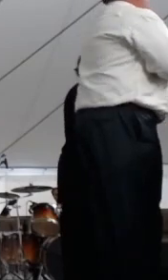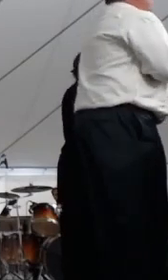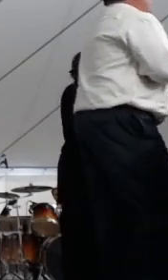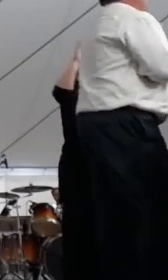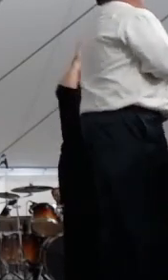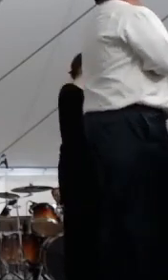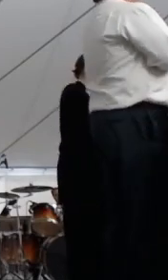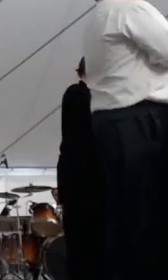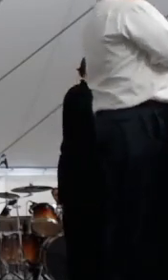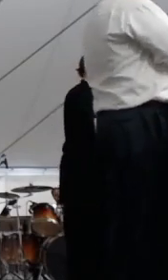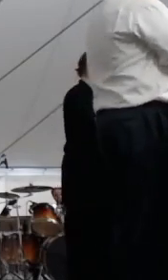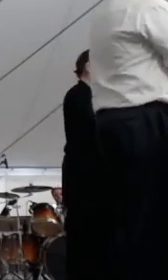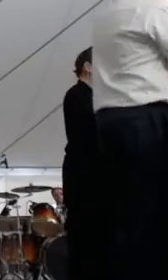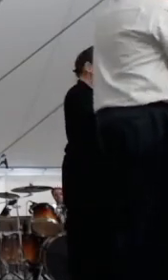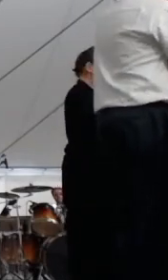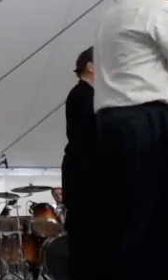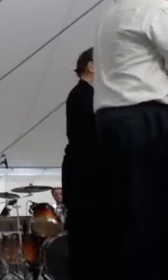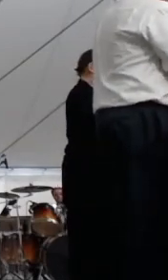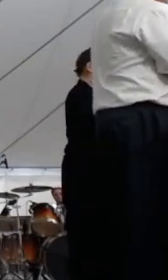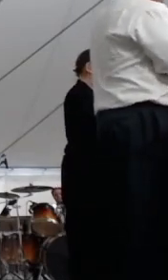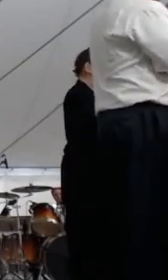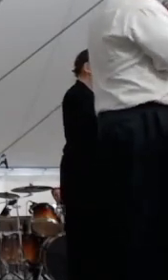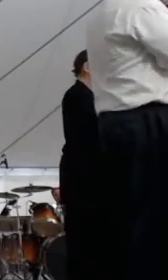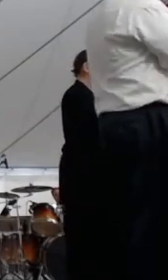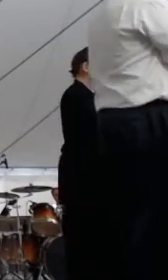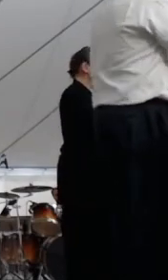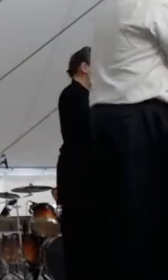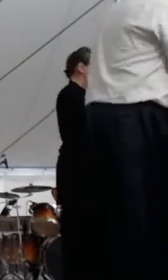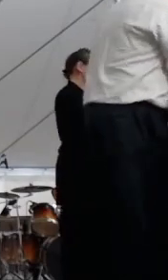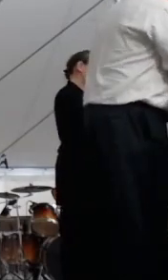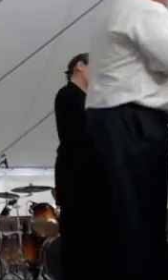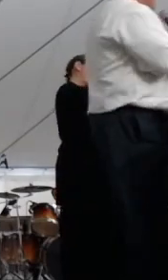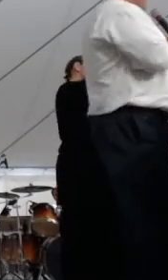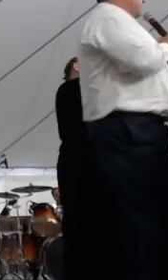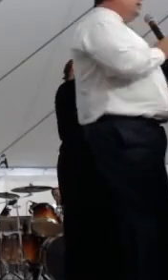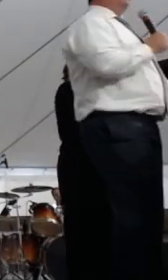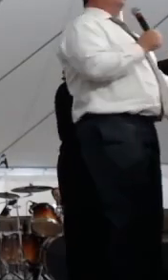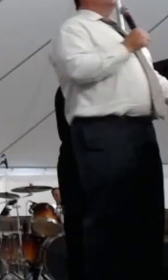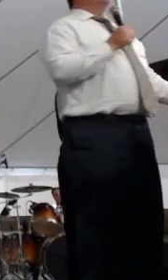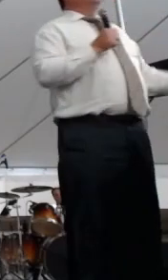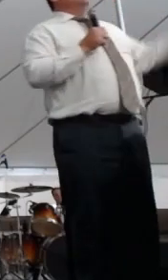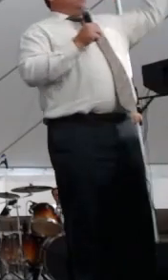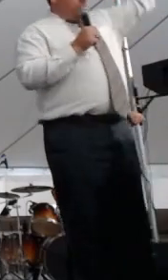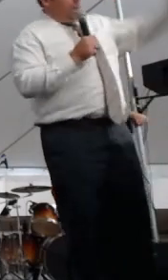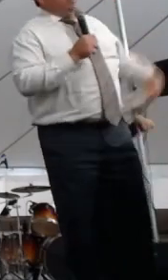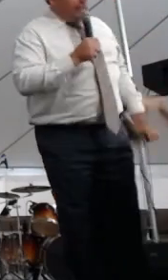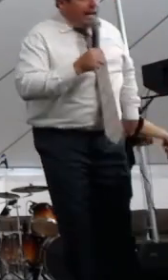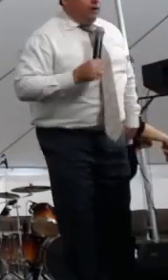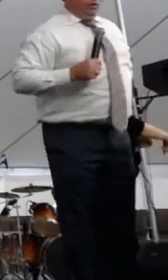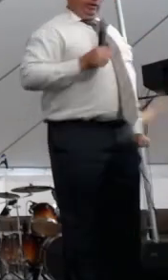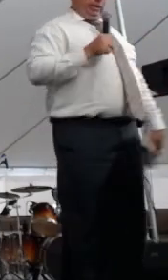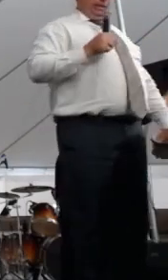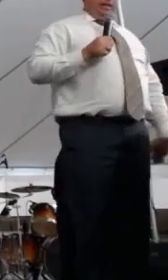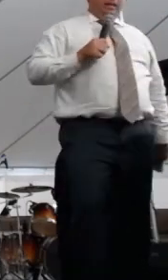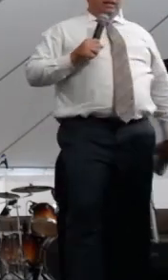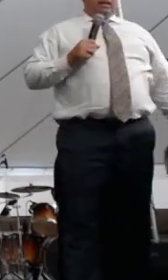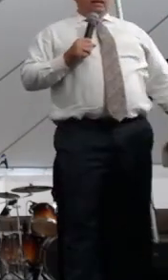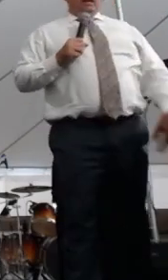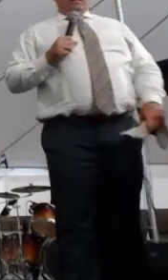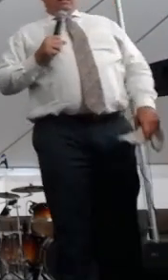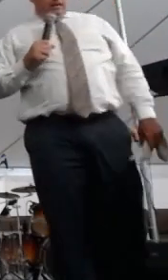law. What's that law say? That which goes up is coming down.